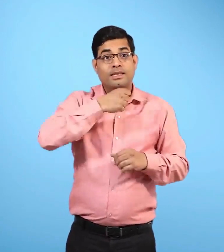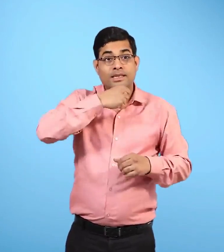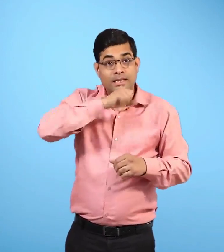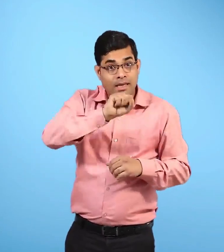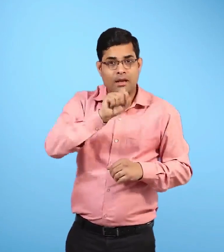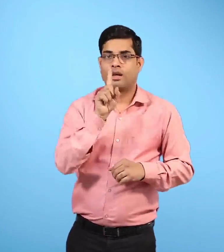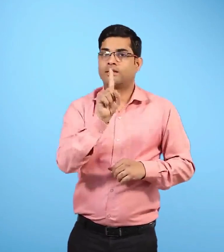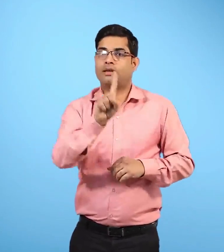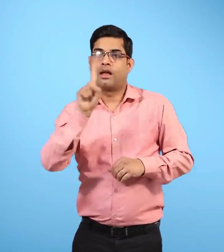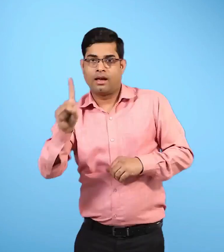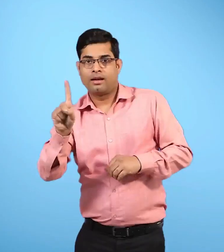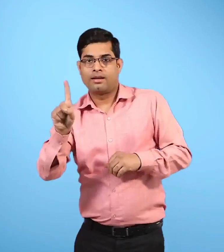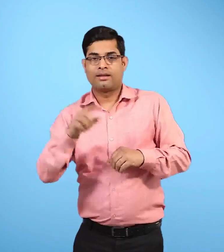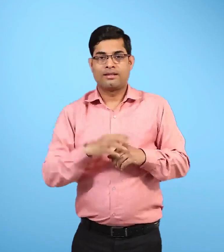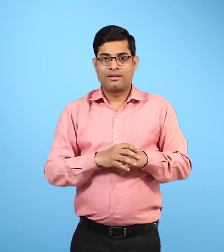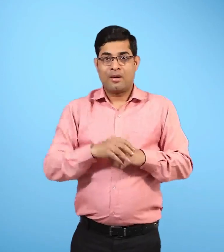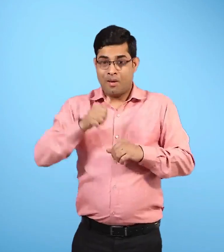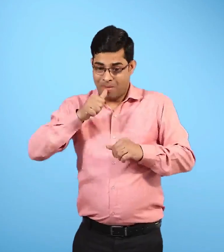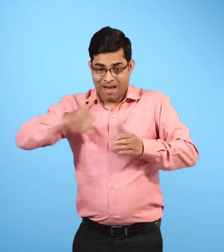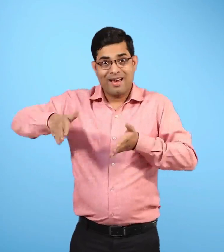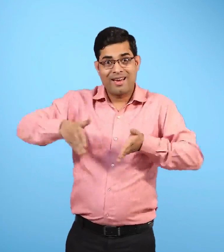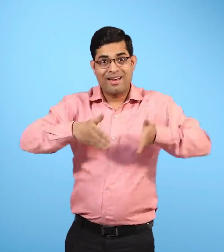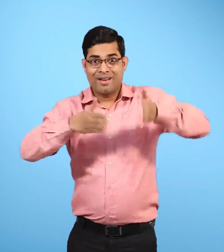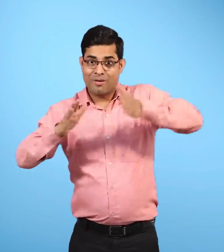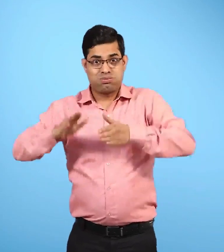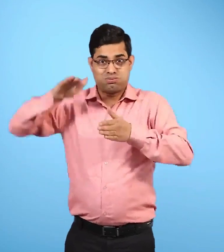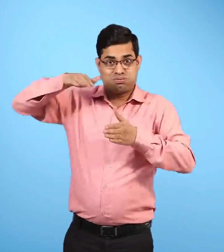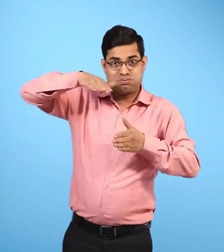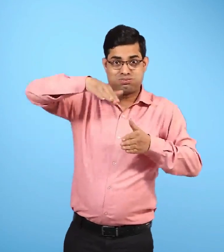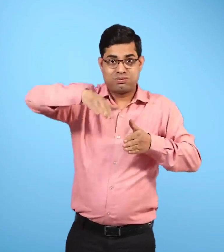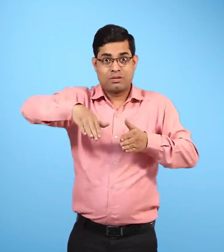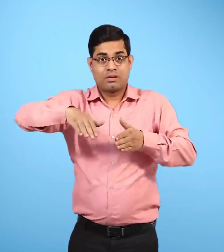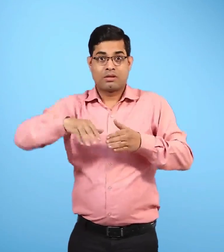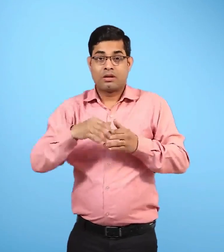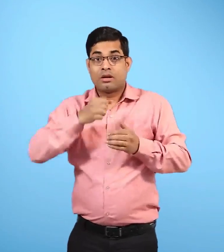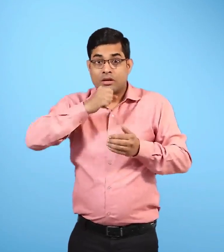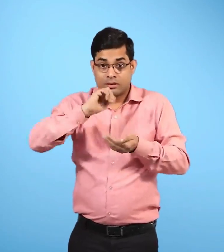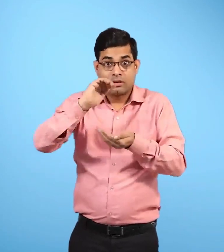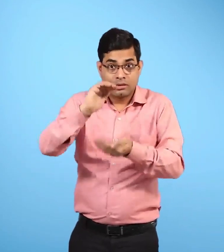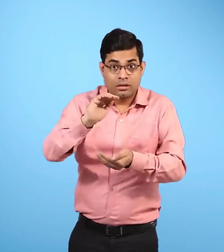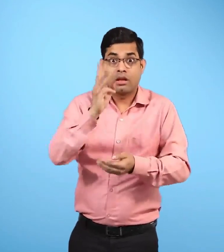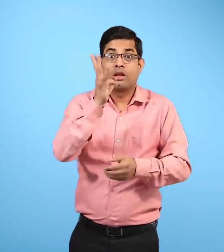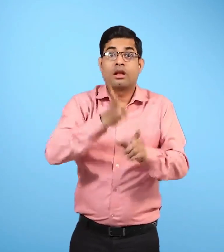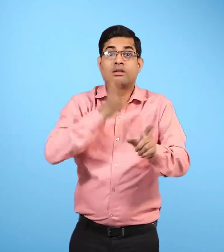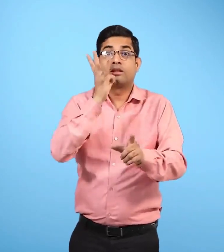"11 years old, jumped into the flooded river and saved a 3-year-old from drowning."